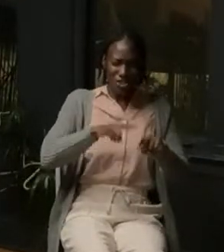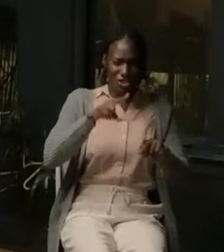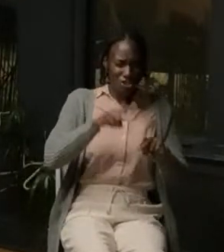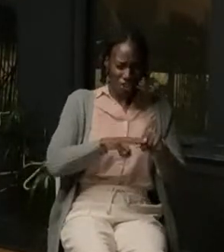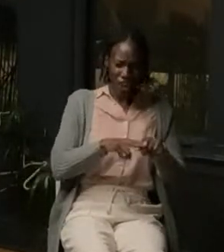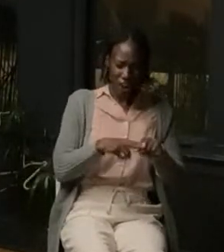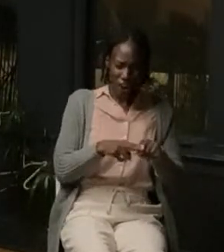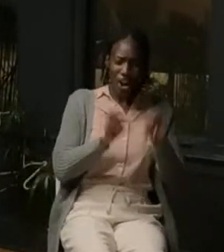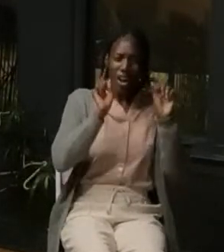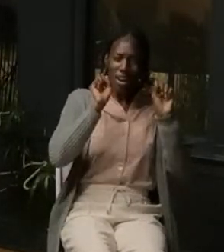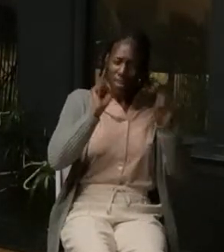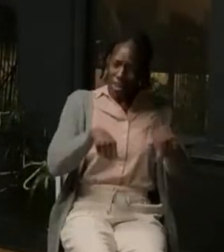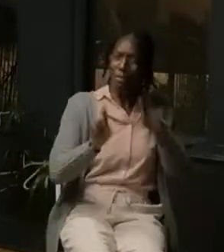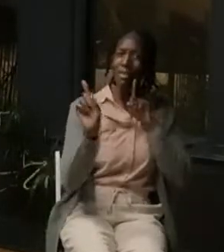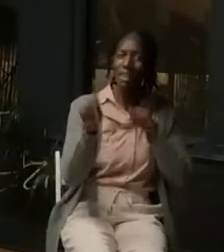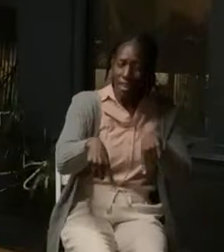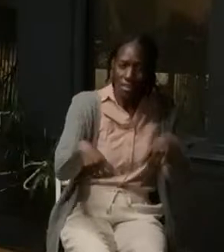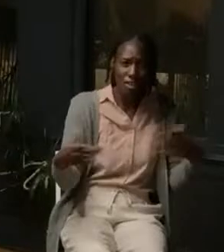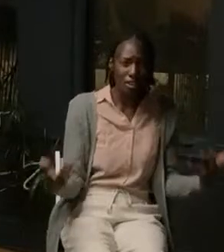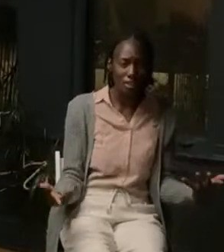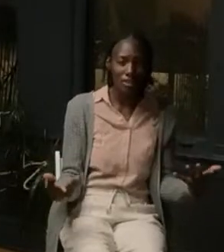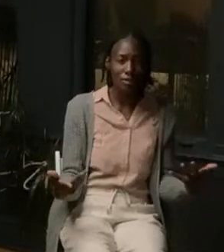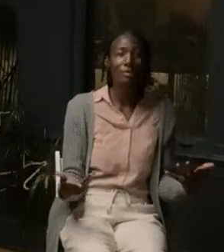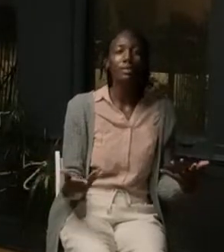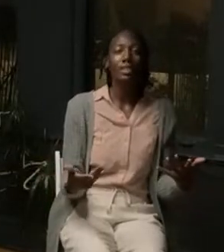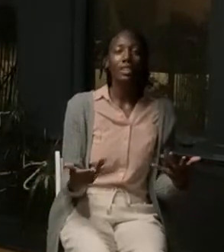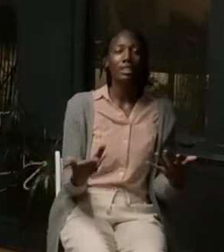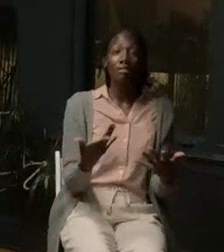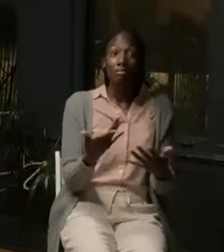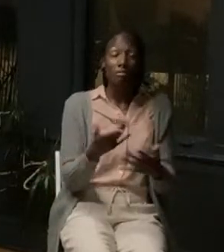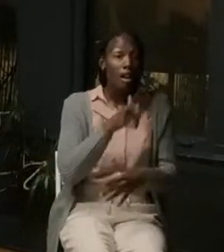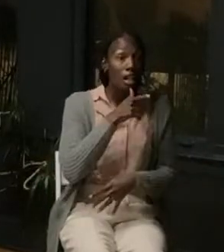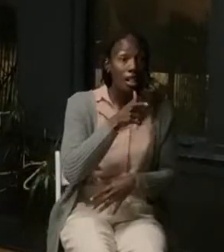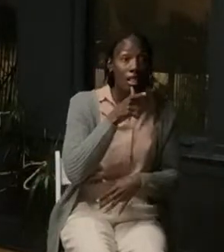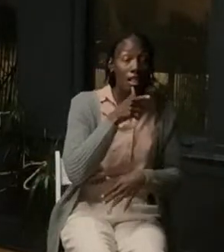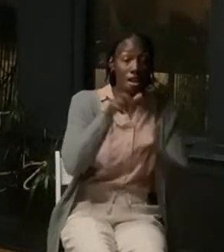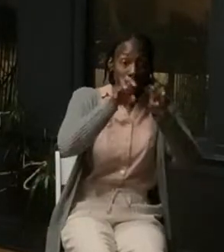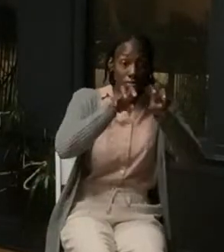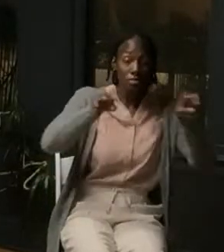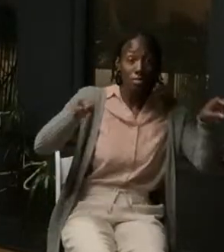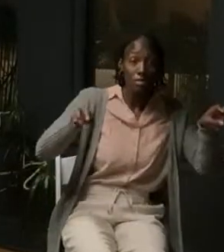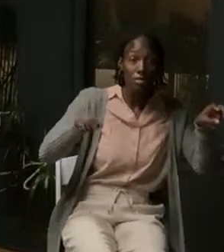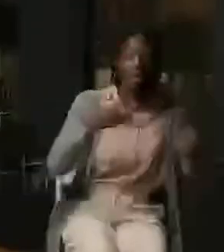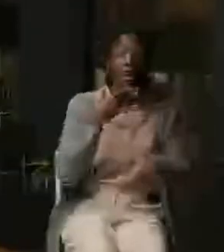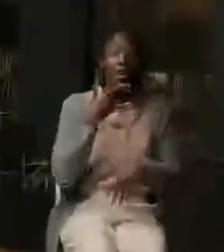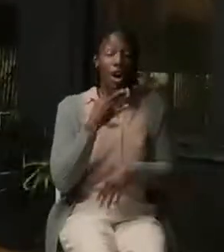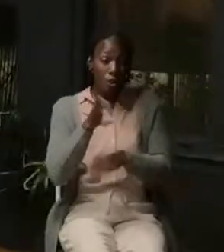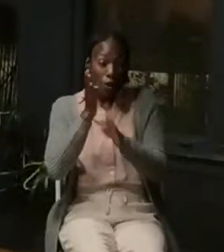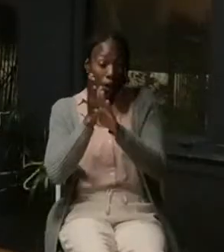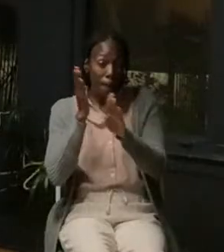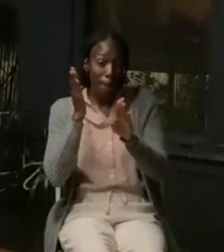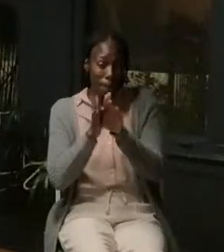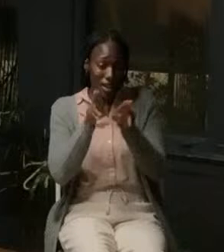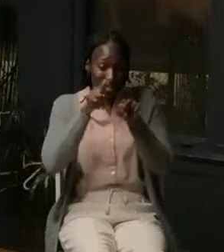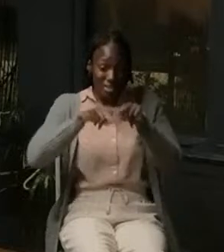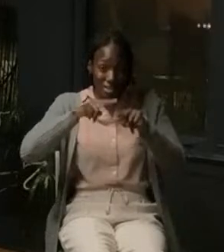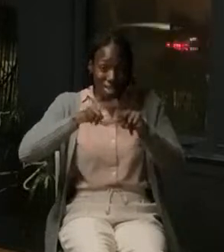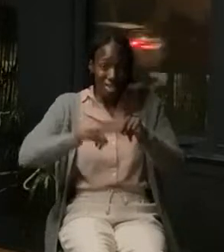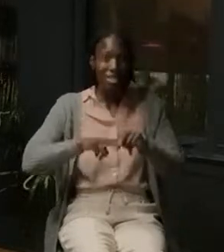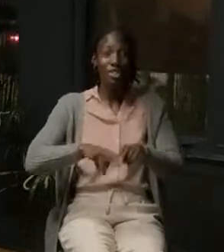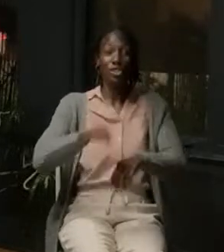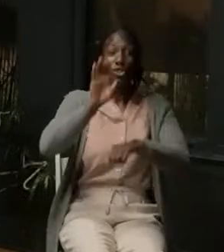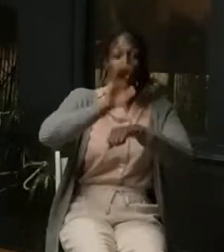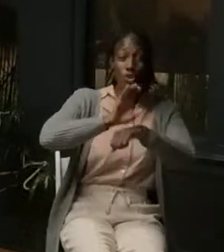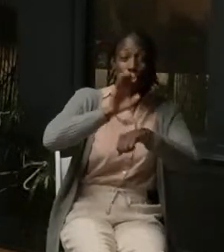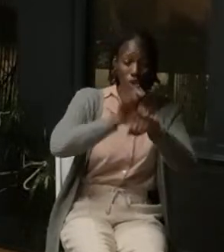the answer? Lunch counter stools, colored bus seats, a church pew, all